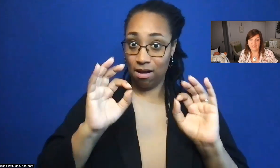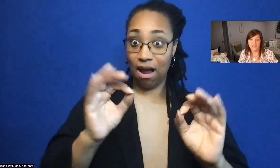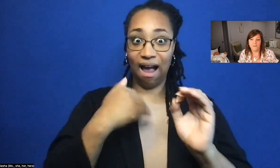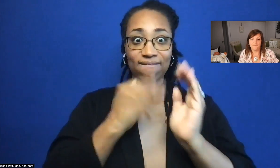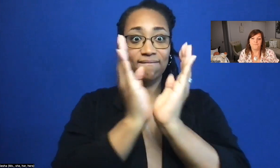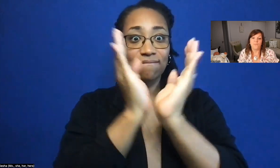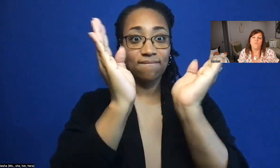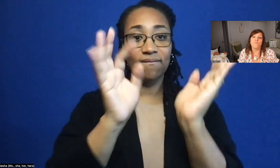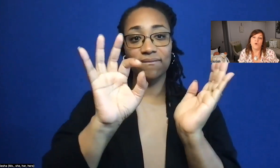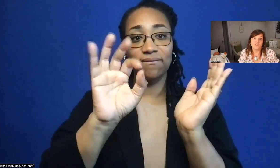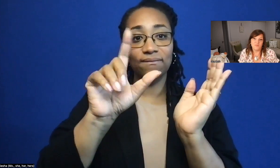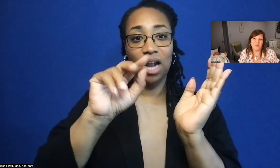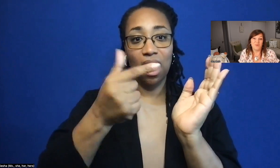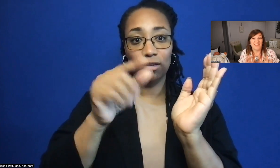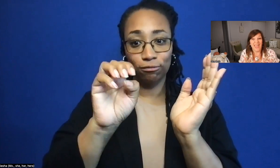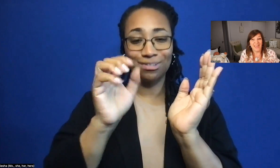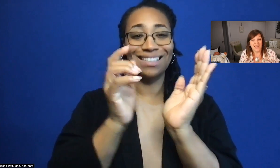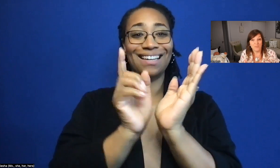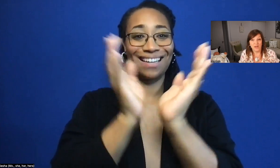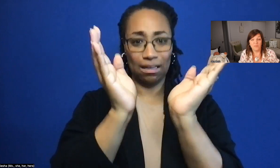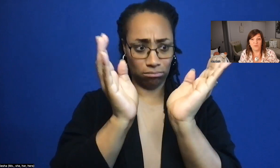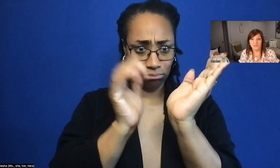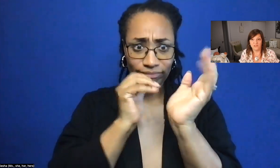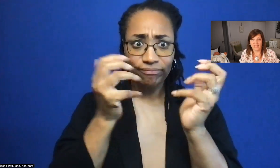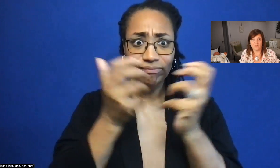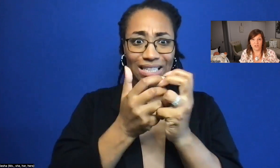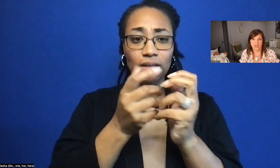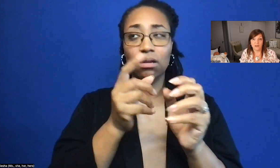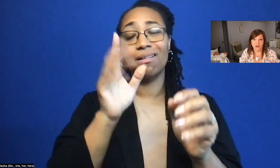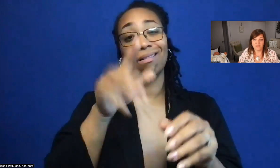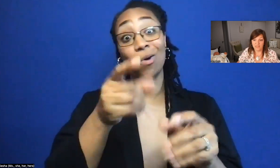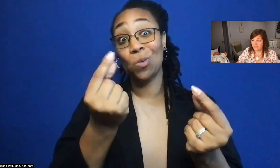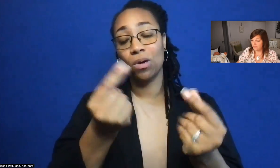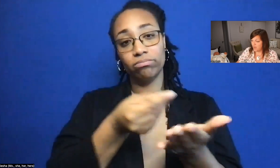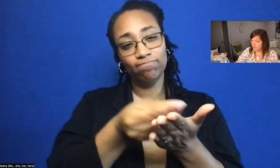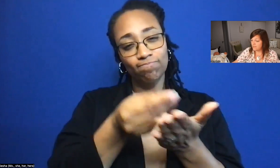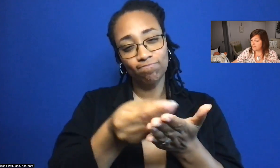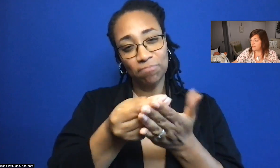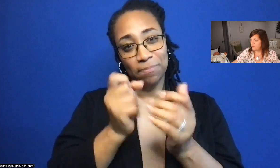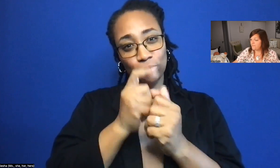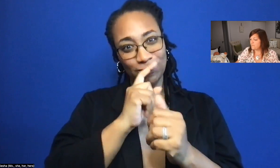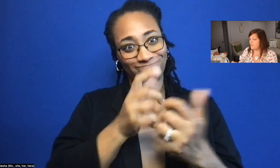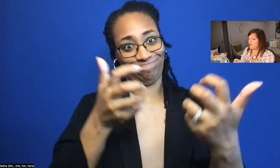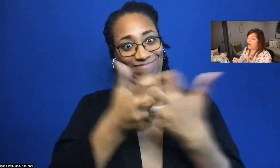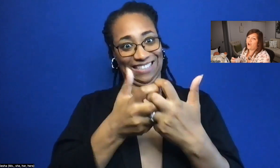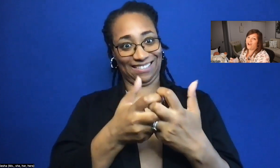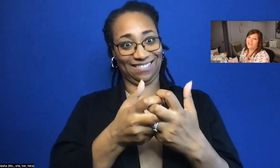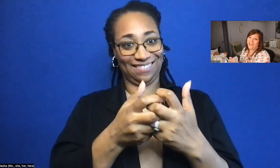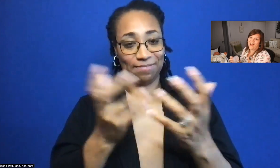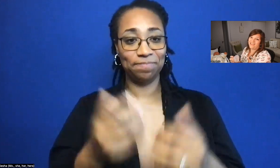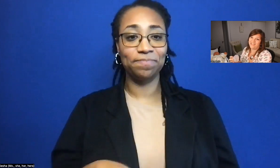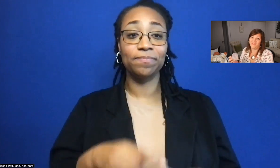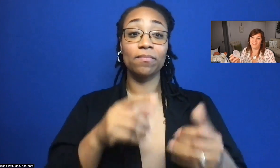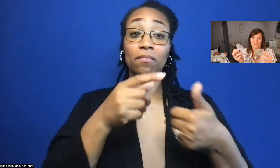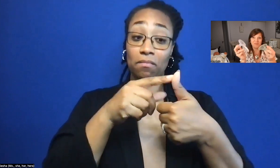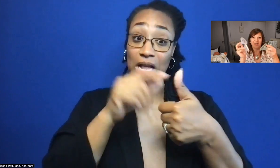this. Most people cannot pump with the flange that comes in the box. There are